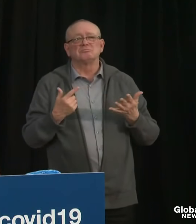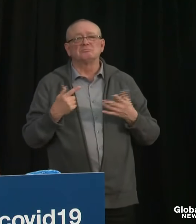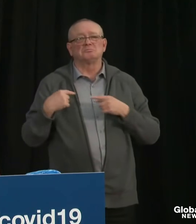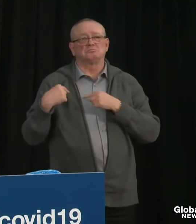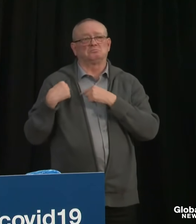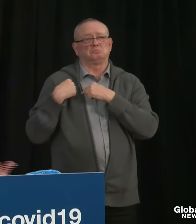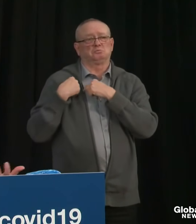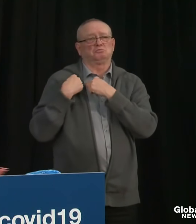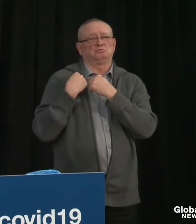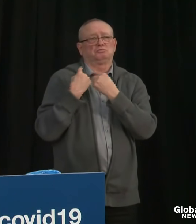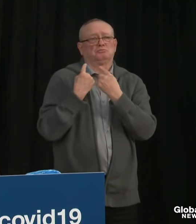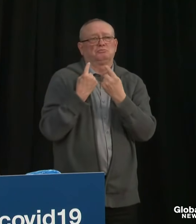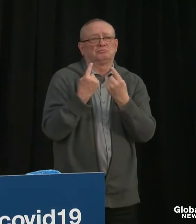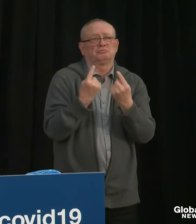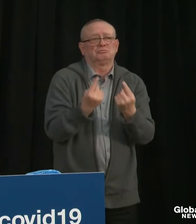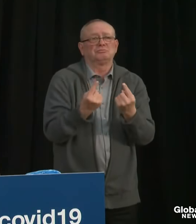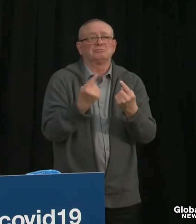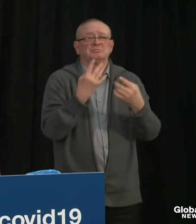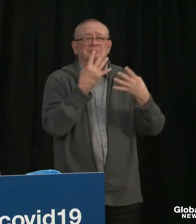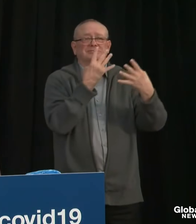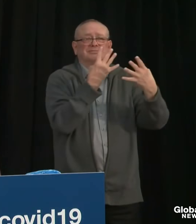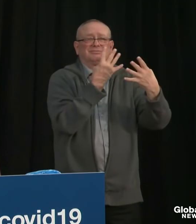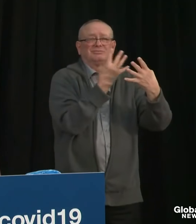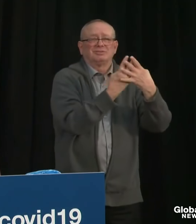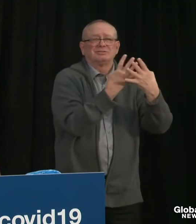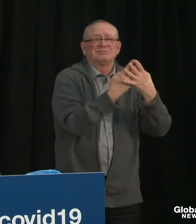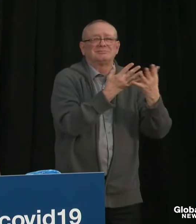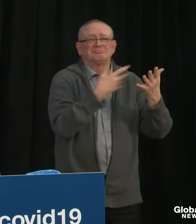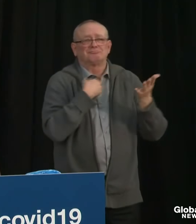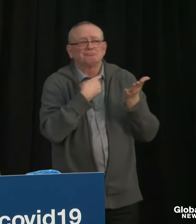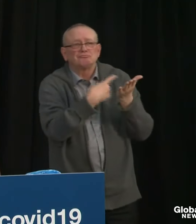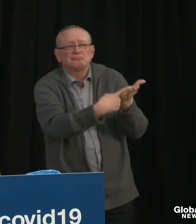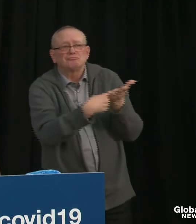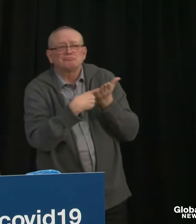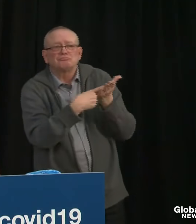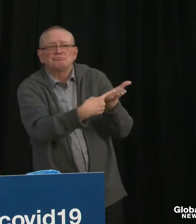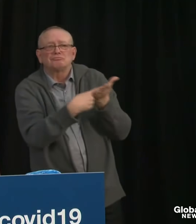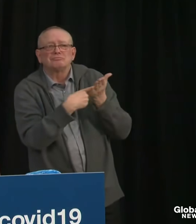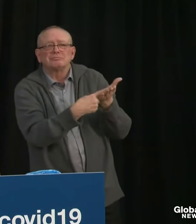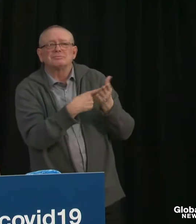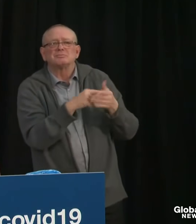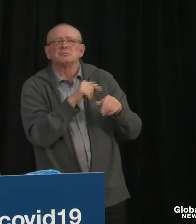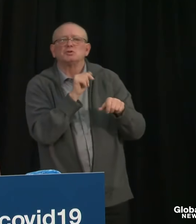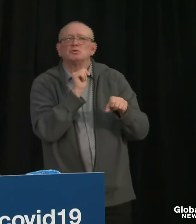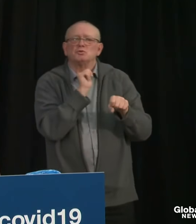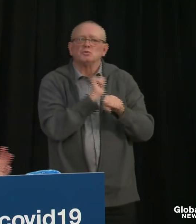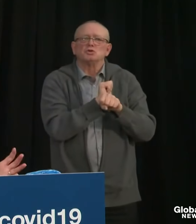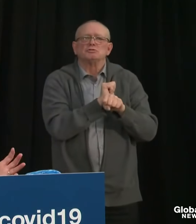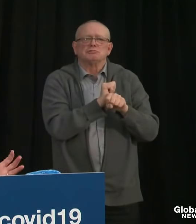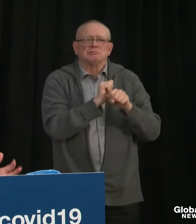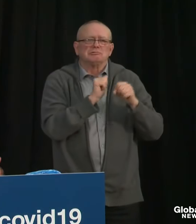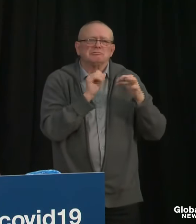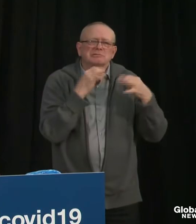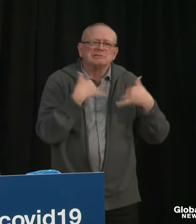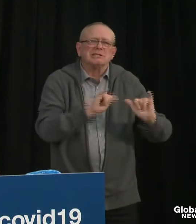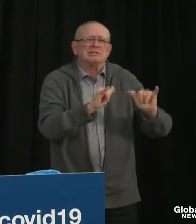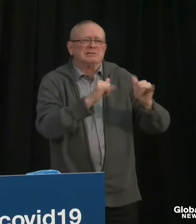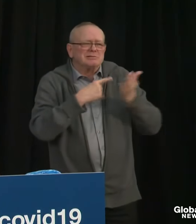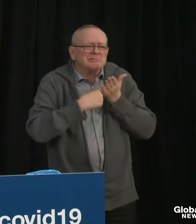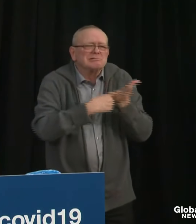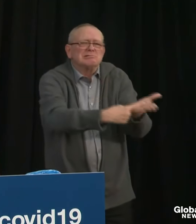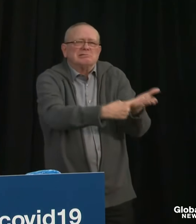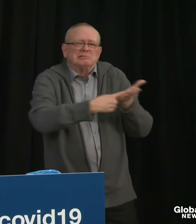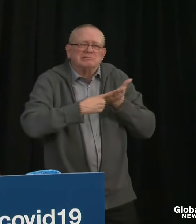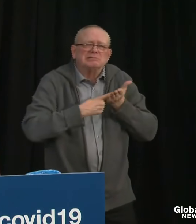by the correctional institutions in the province has been very strong at preventing introductions